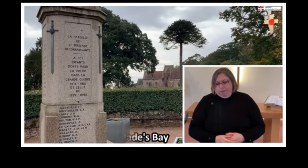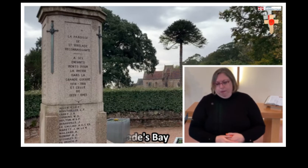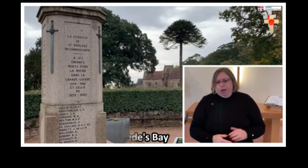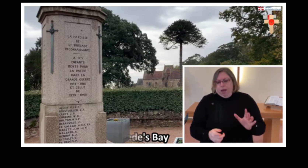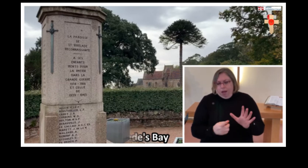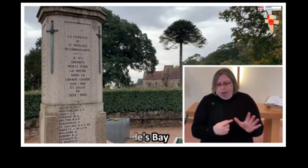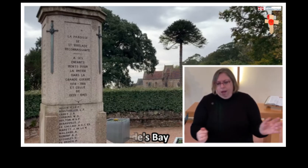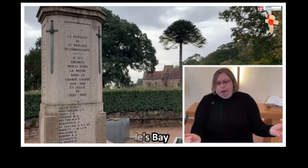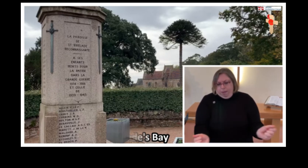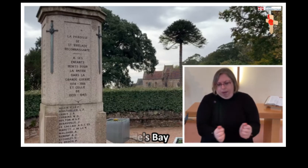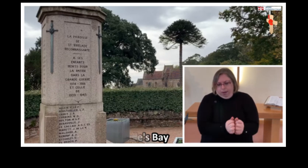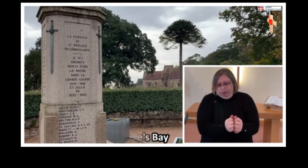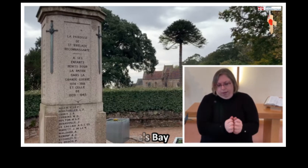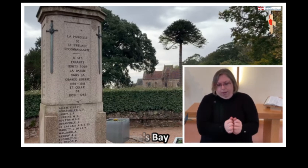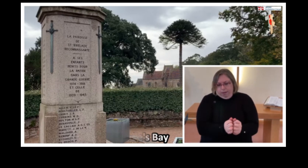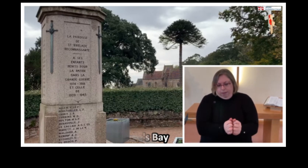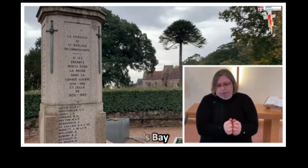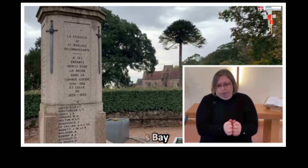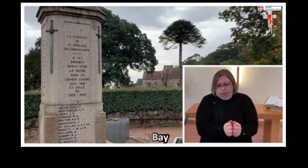Amen.